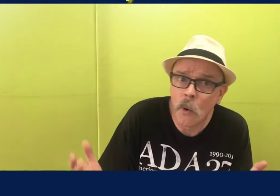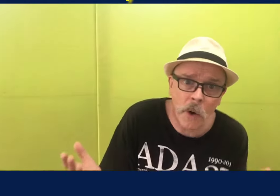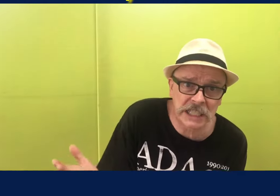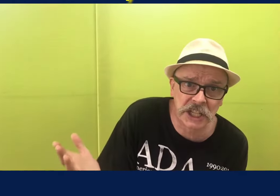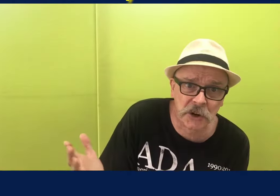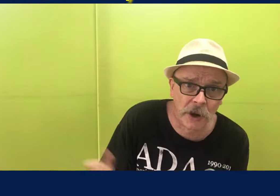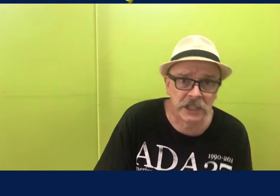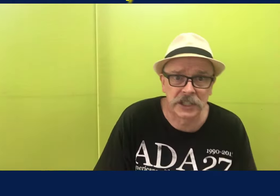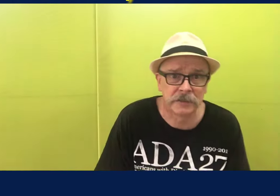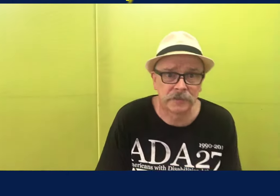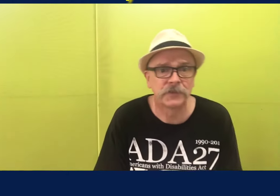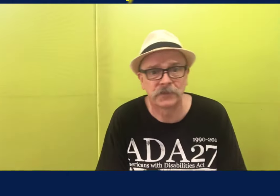What do you want?